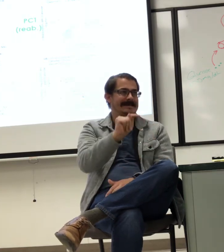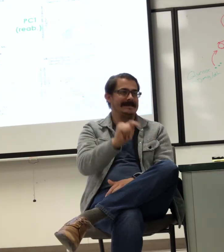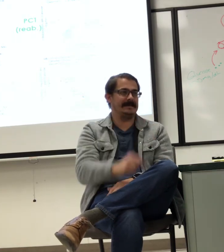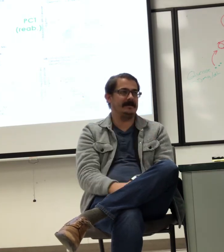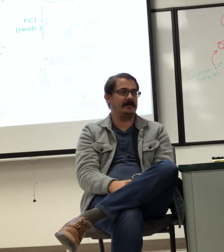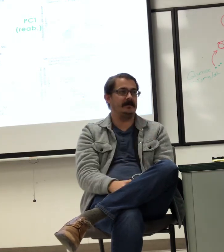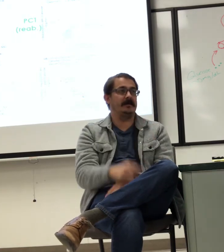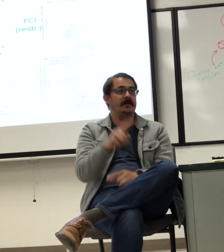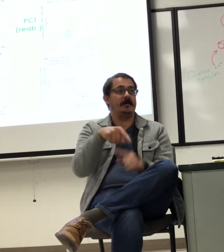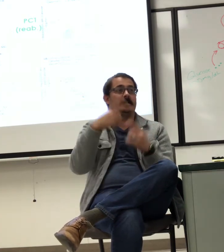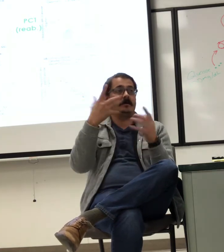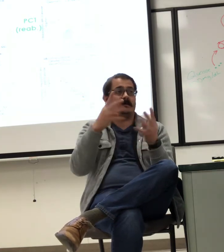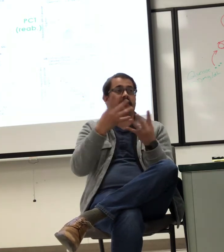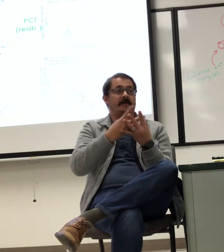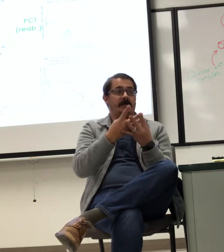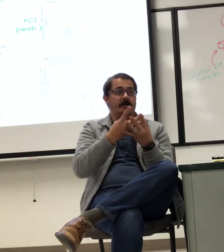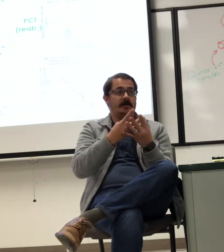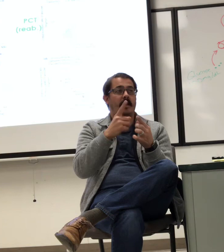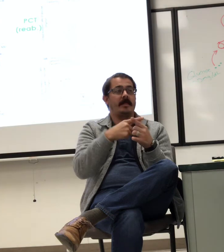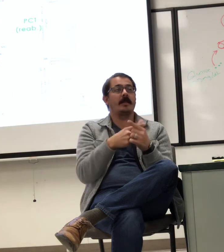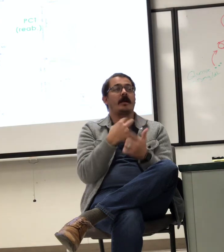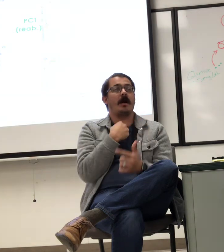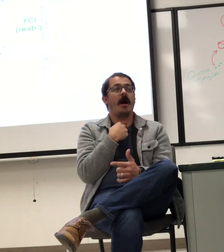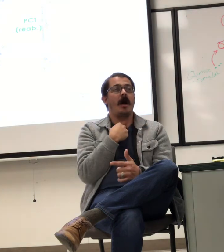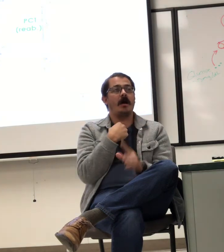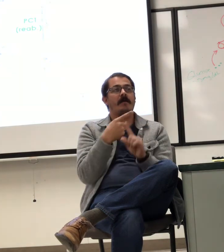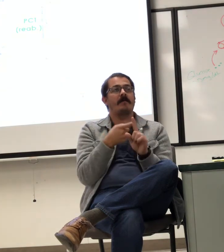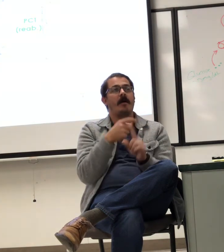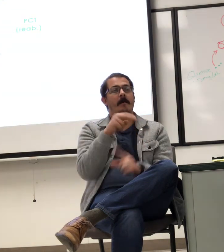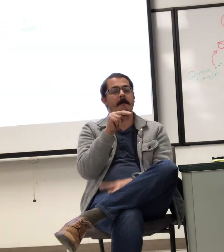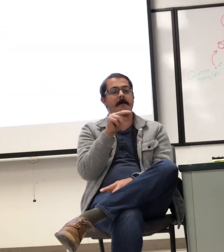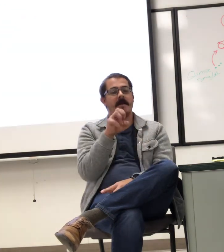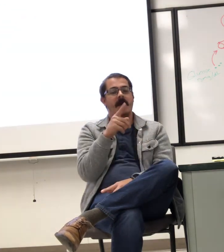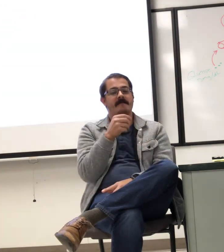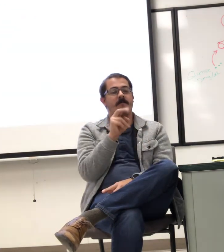when it's filtered and caught by the nephron,